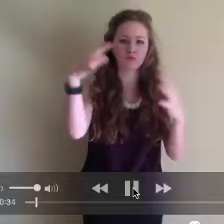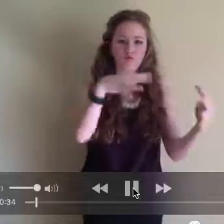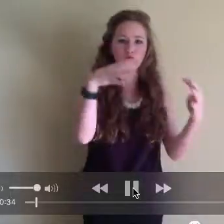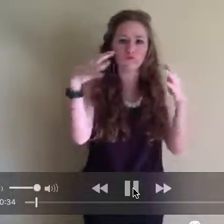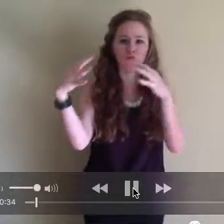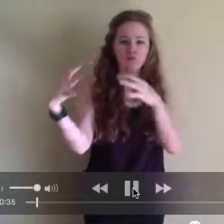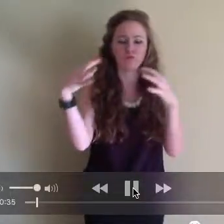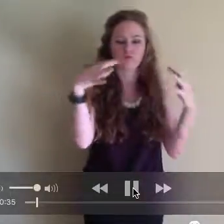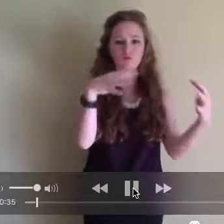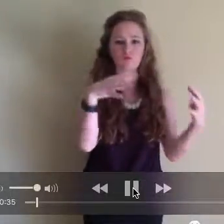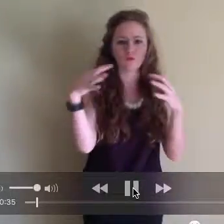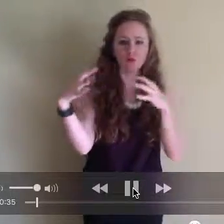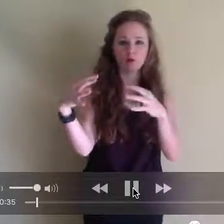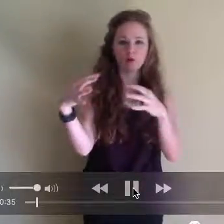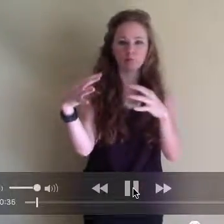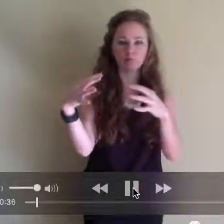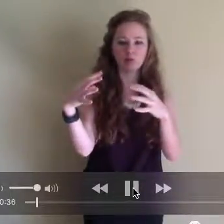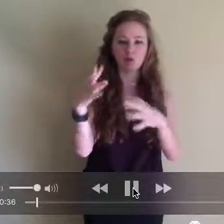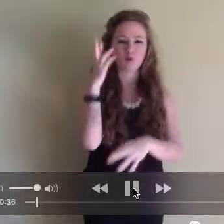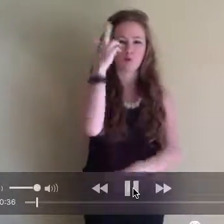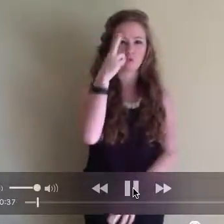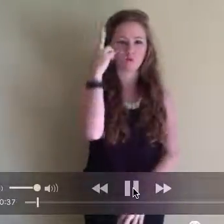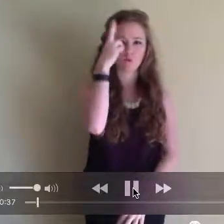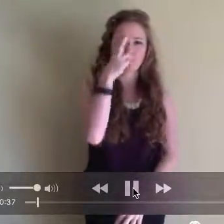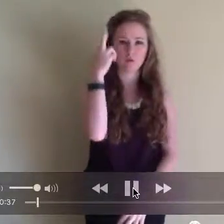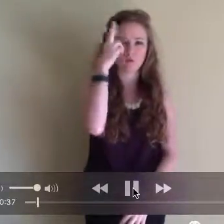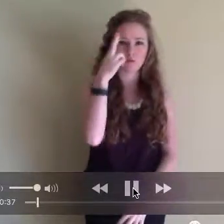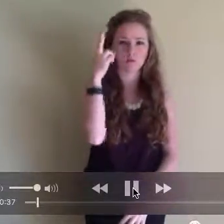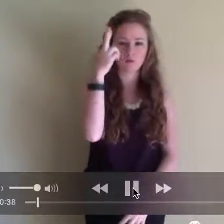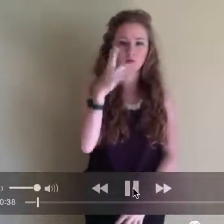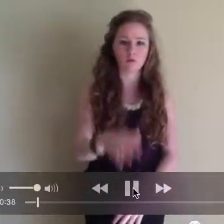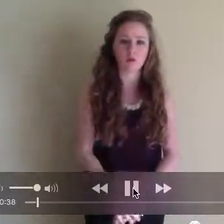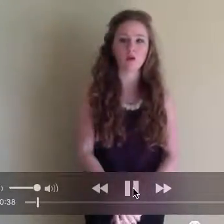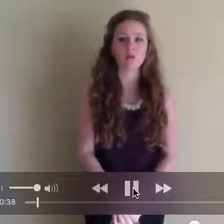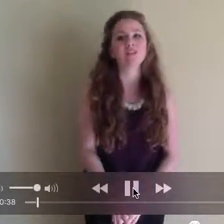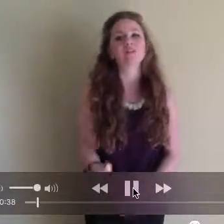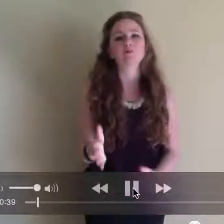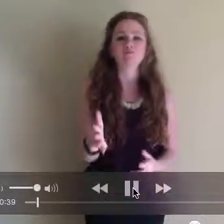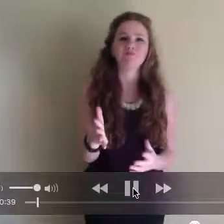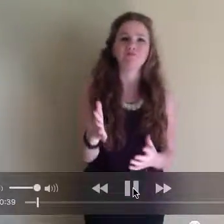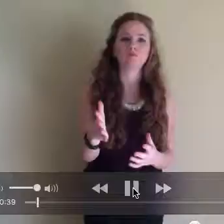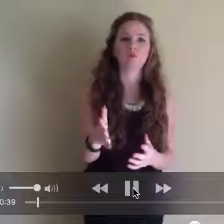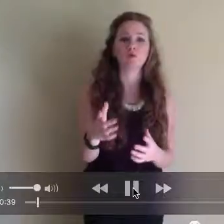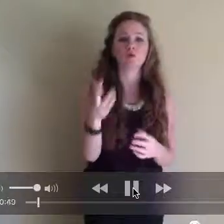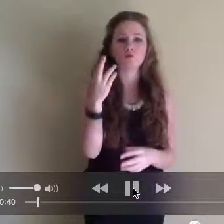about the American Revolutionary War and the reasons.